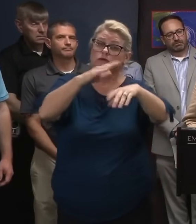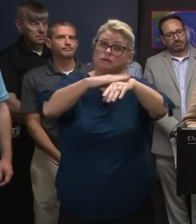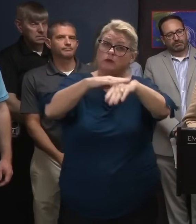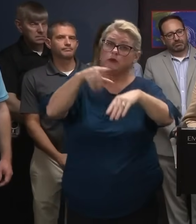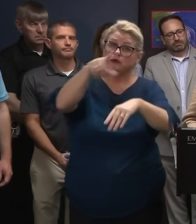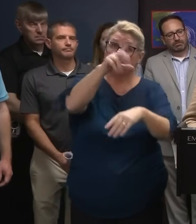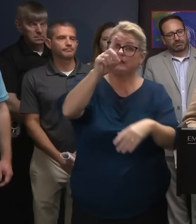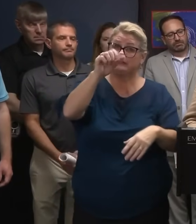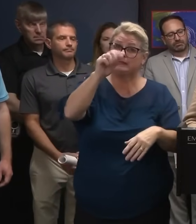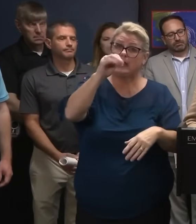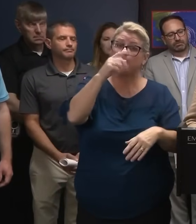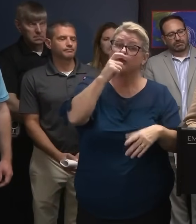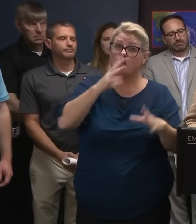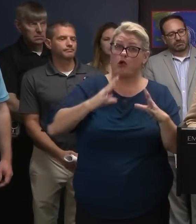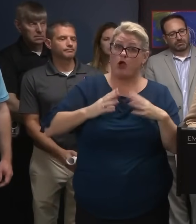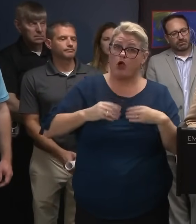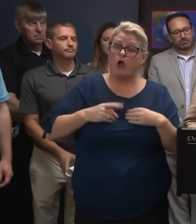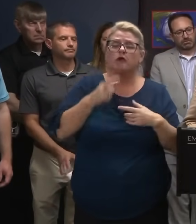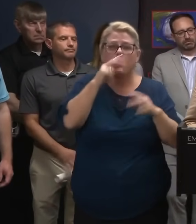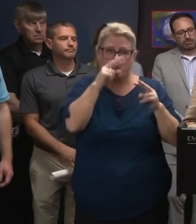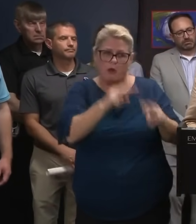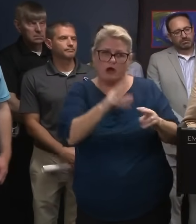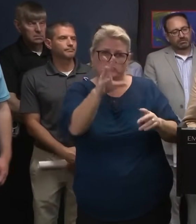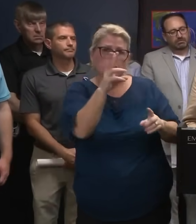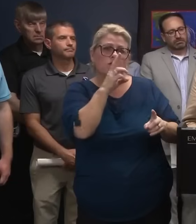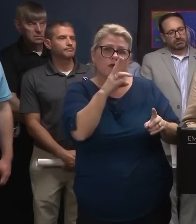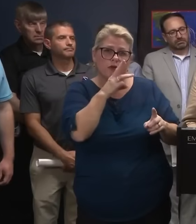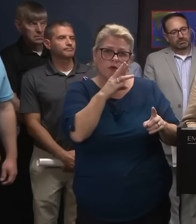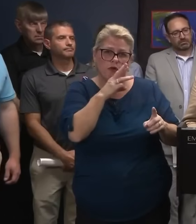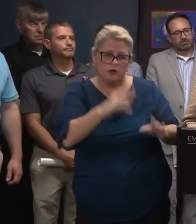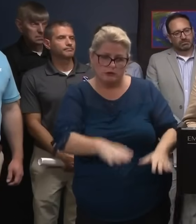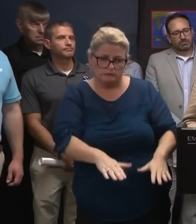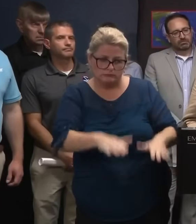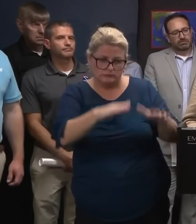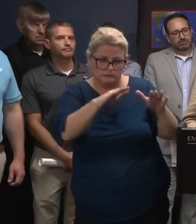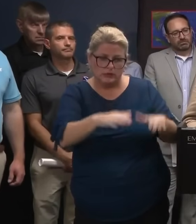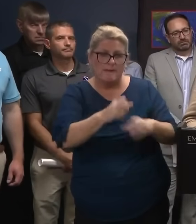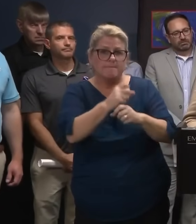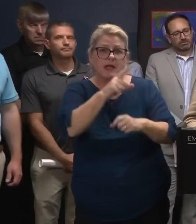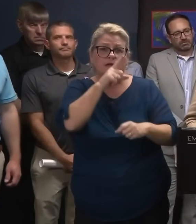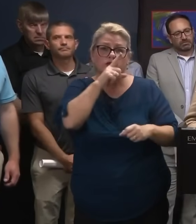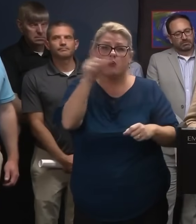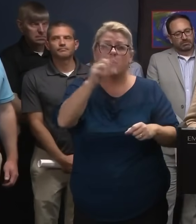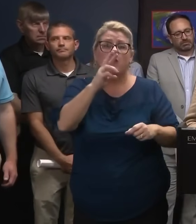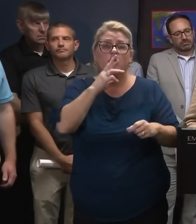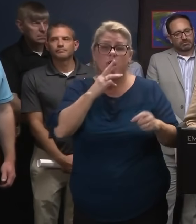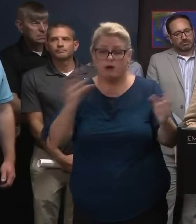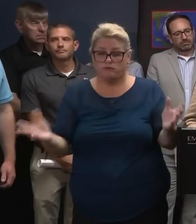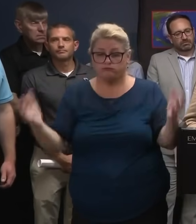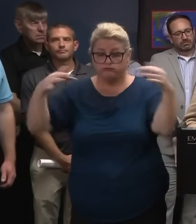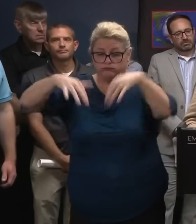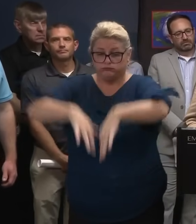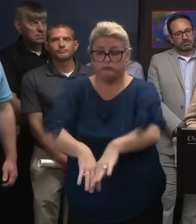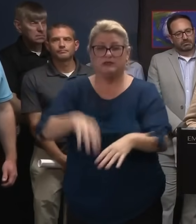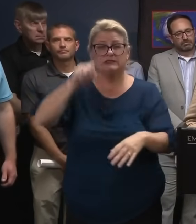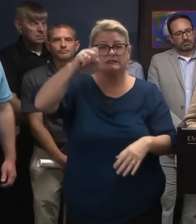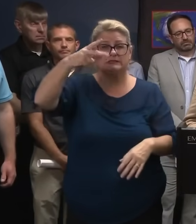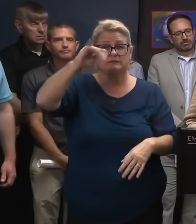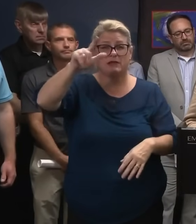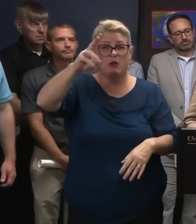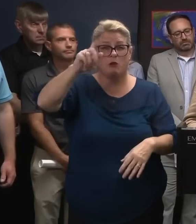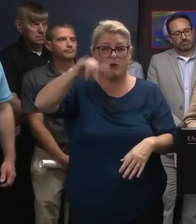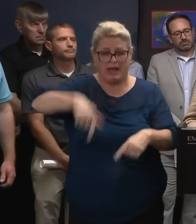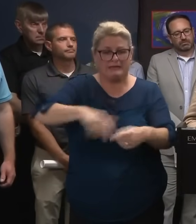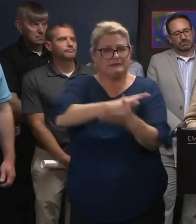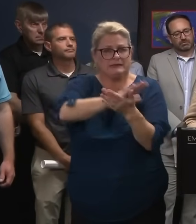you to continue monitoring water levels and continue to ensure spillways are clear and free of debris. In addition,